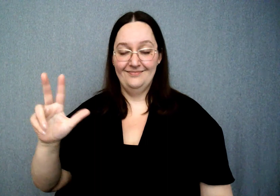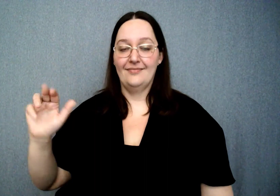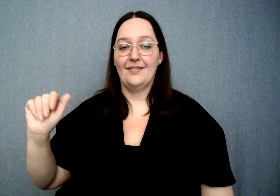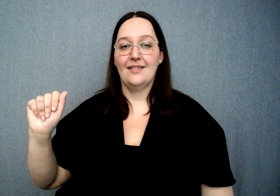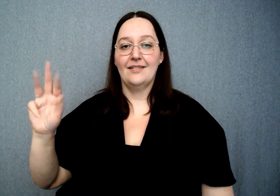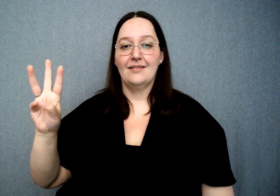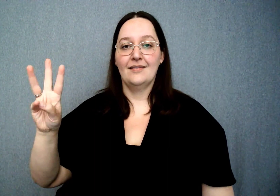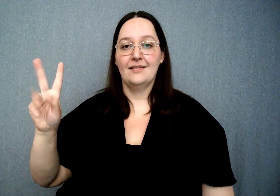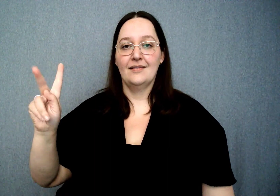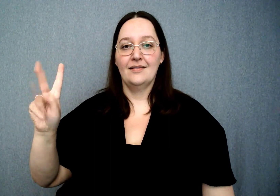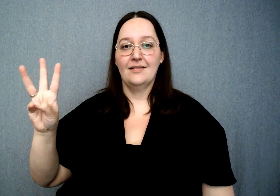53,